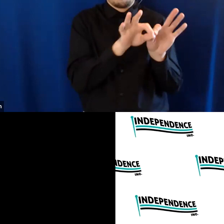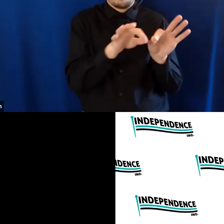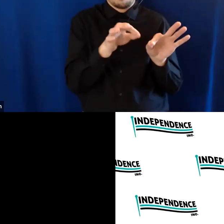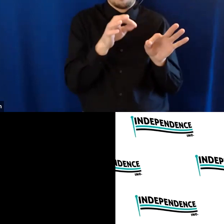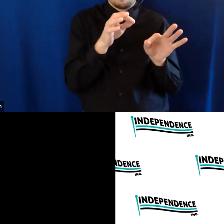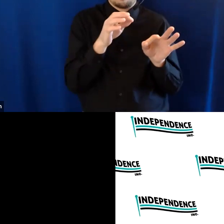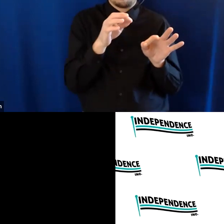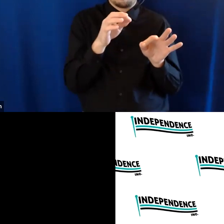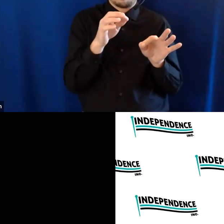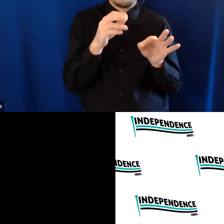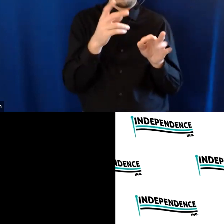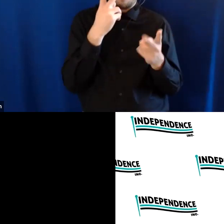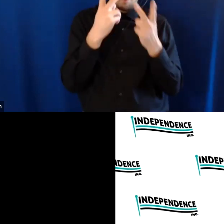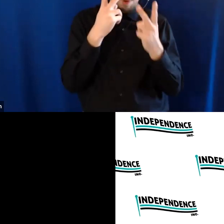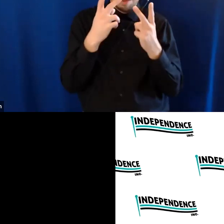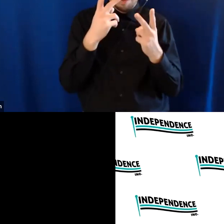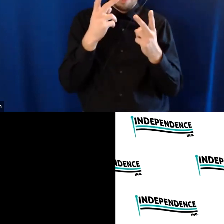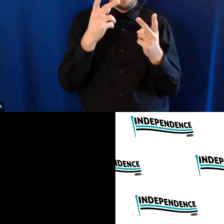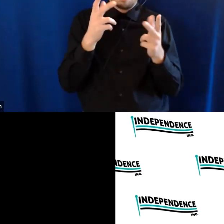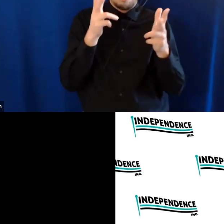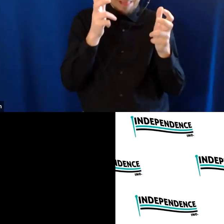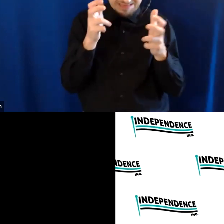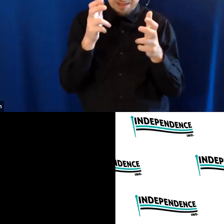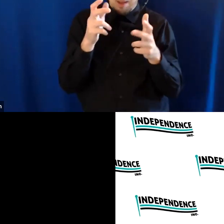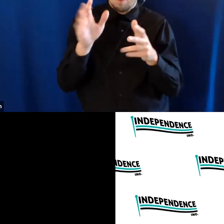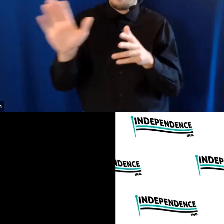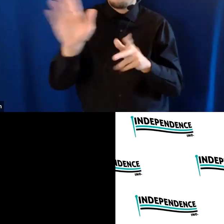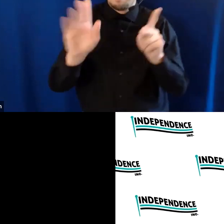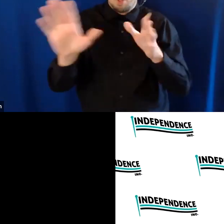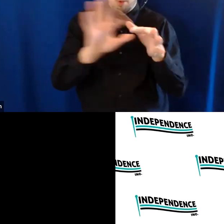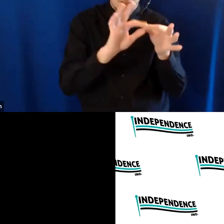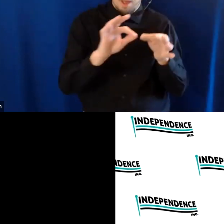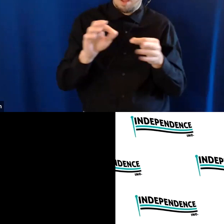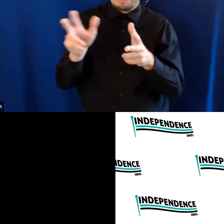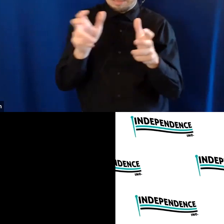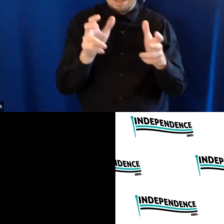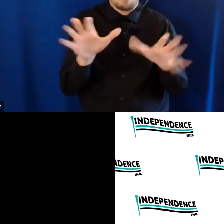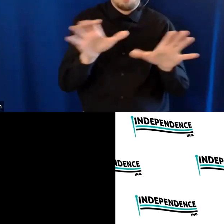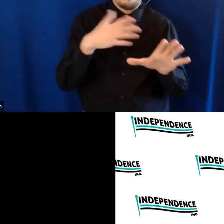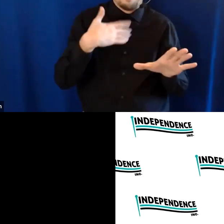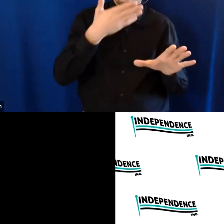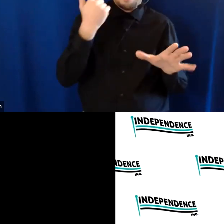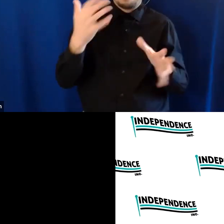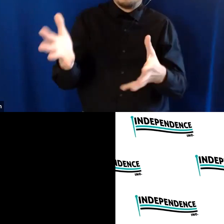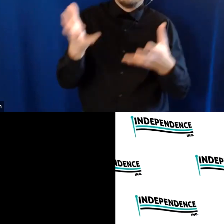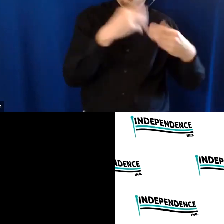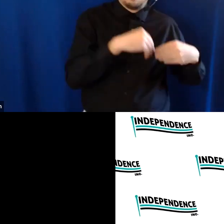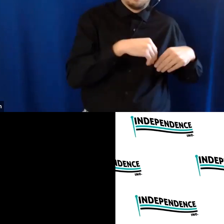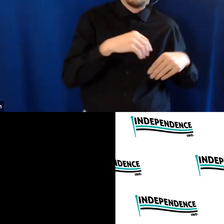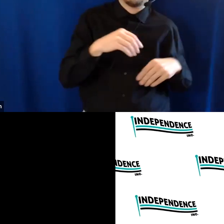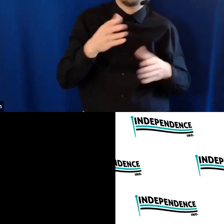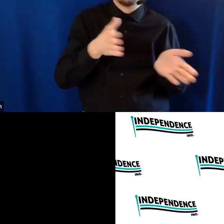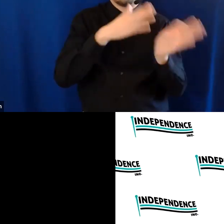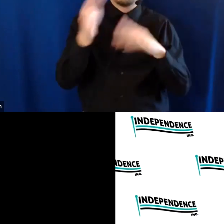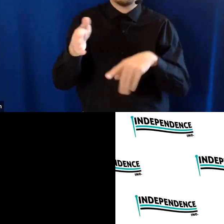things, steal, borrow, and copy everything. Listen, see what other people are doing, and do your best to take that back to your individual communities. Next, we're going to go to